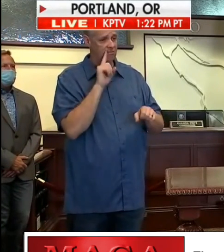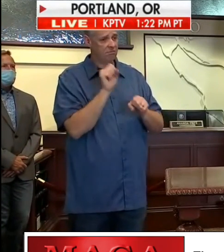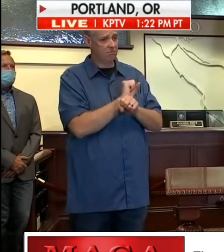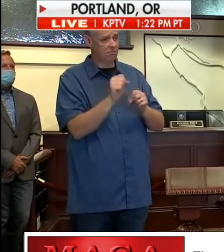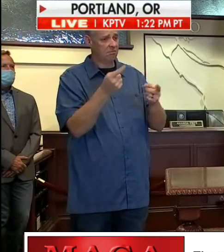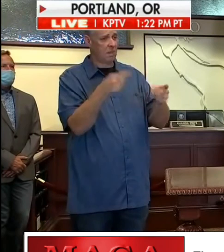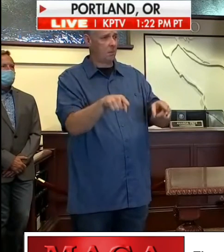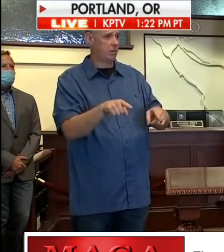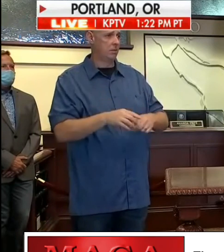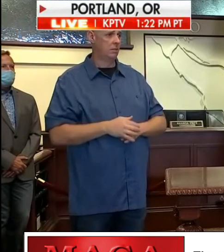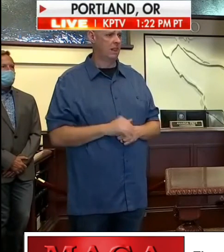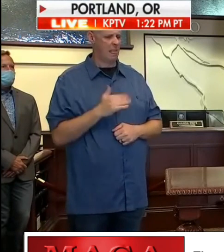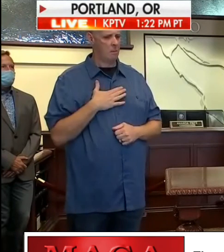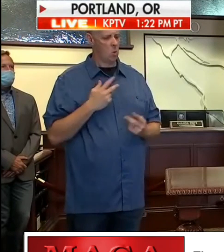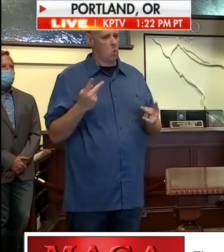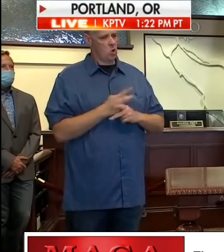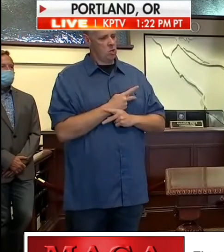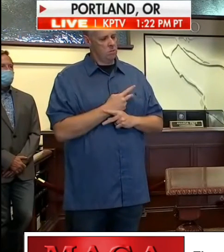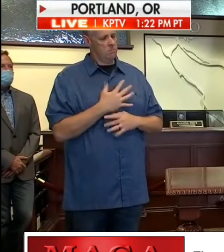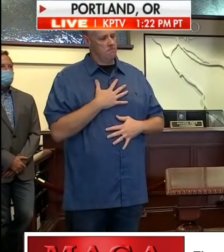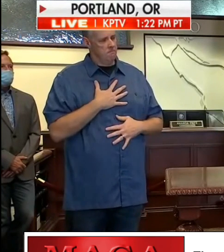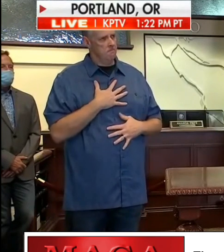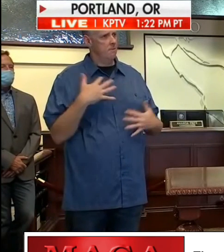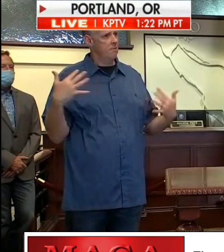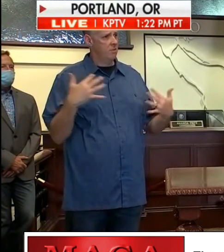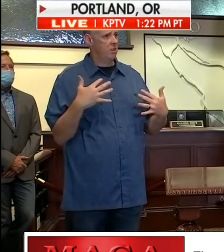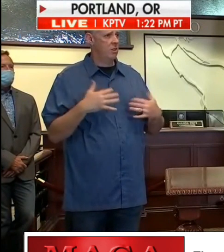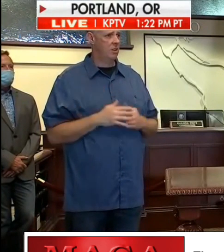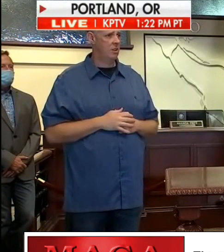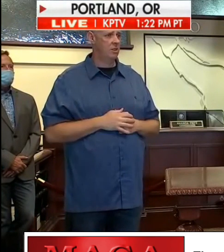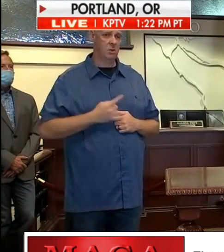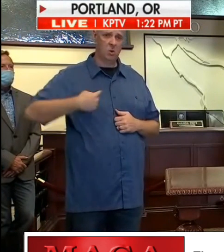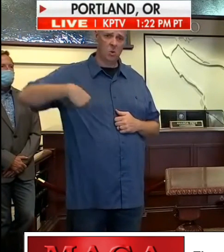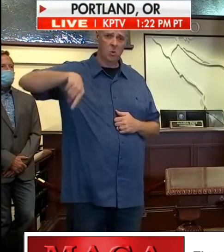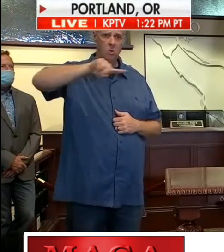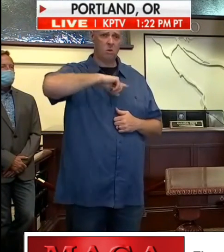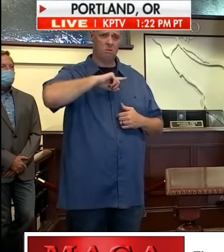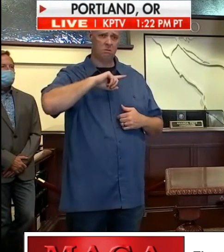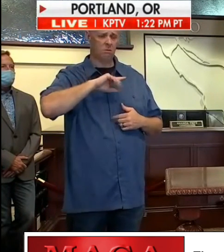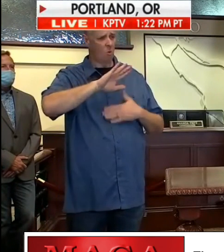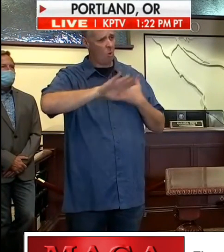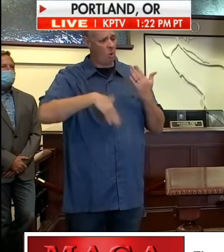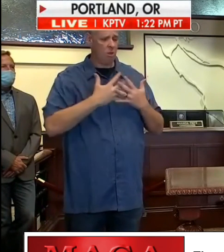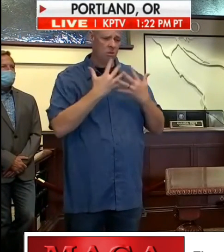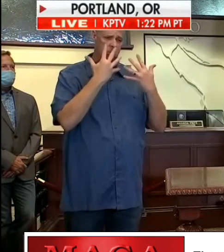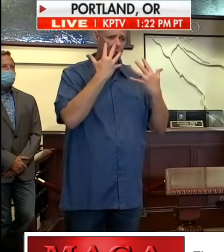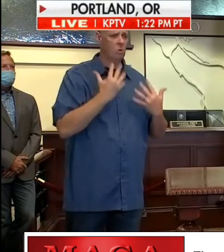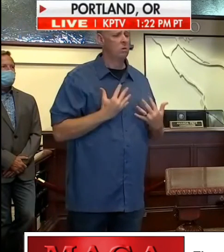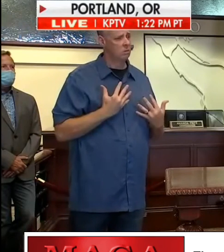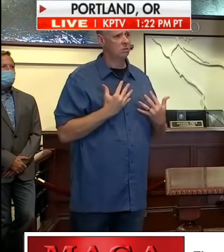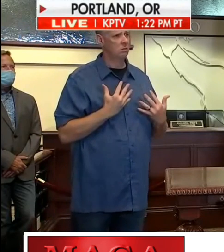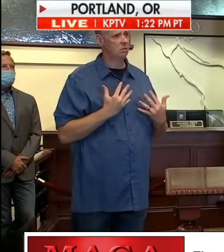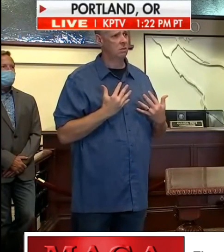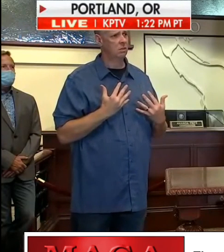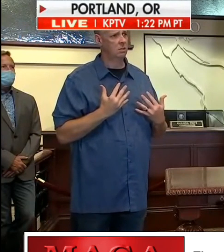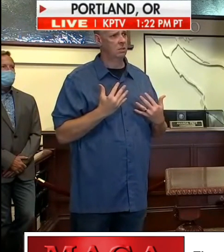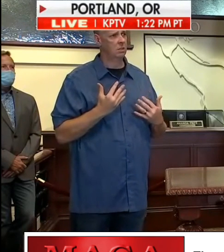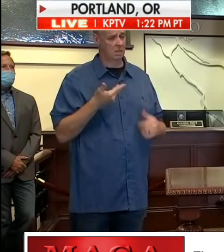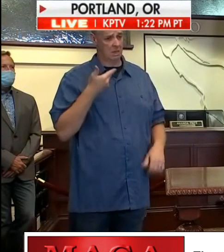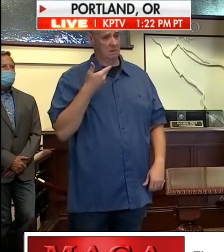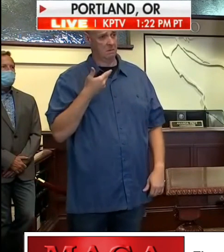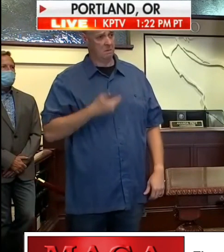has. And we as a community are mourning, and I am, as the mayor,